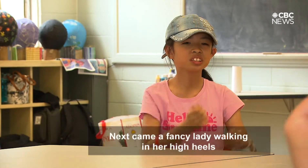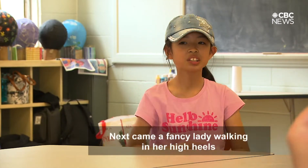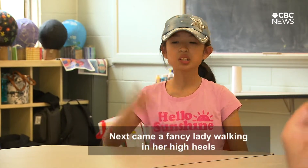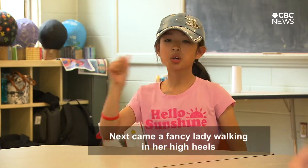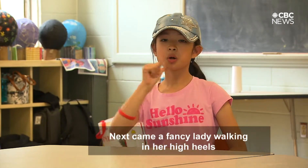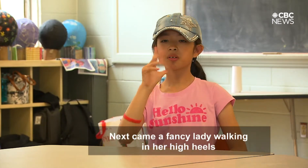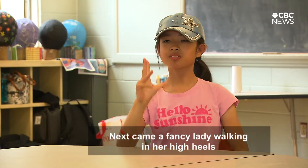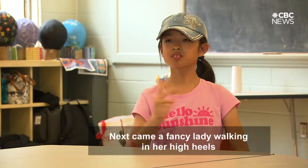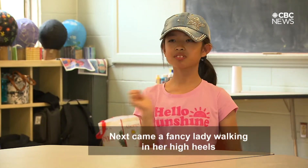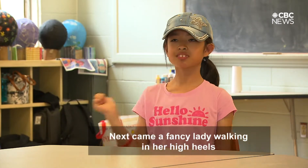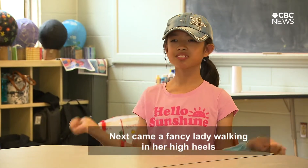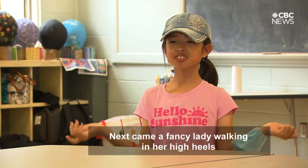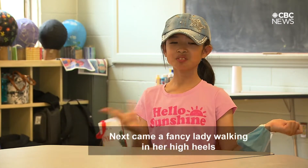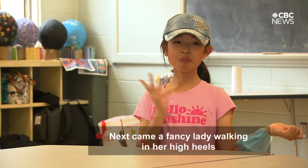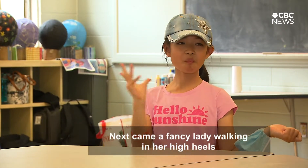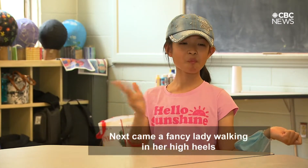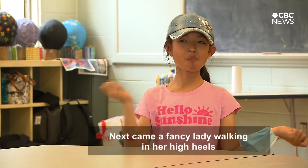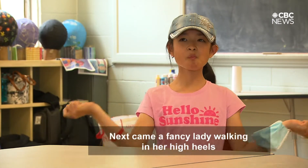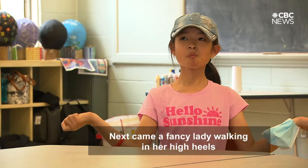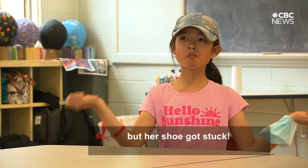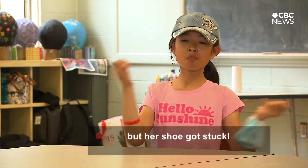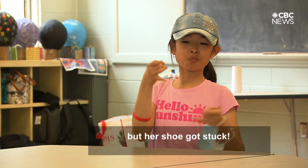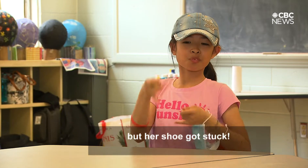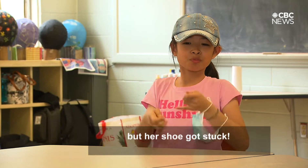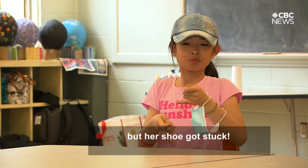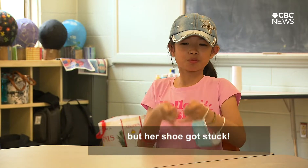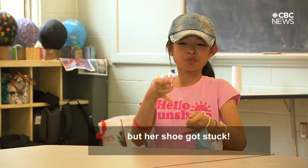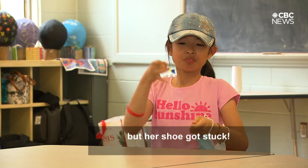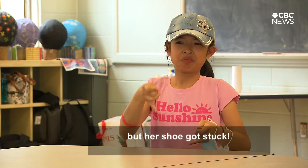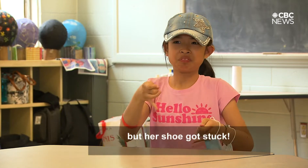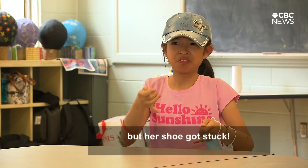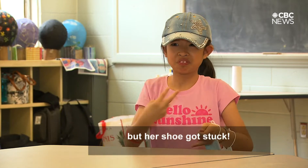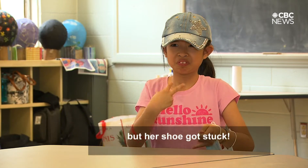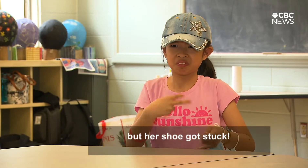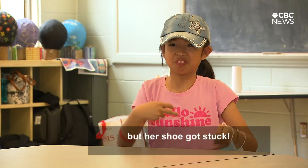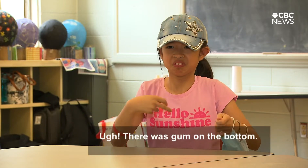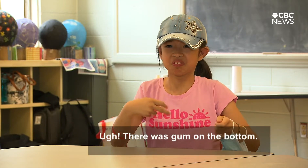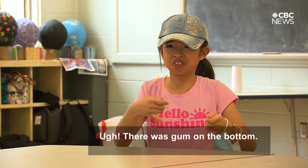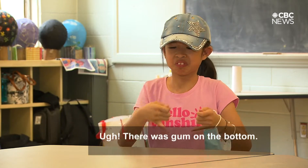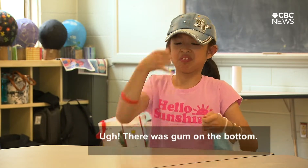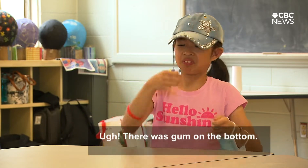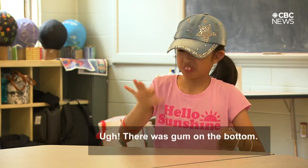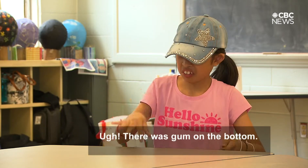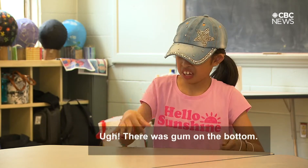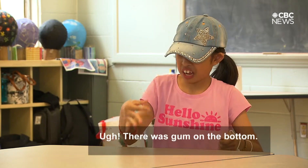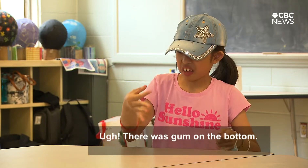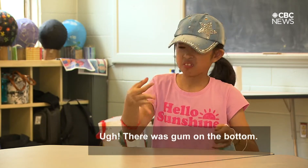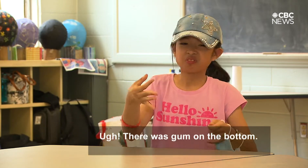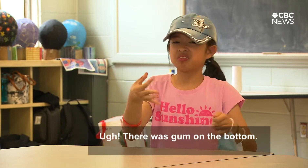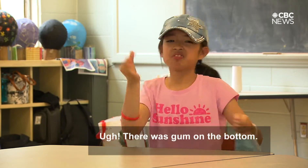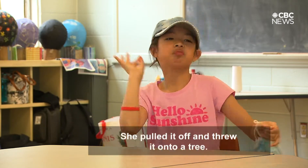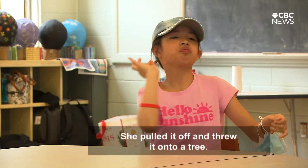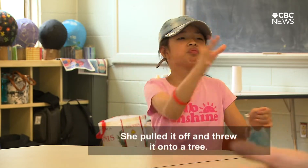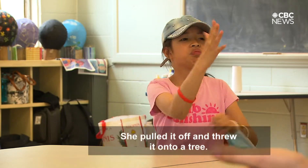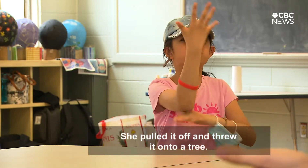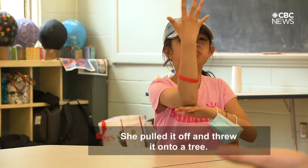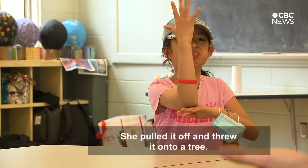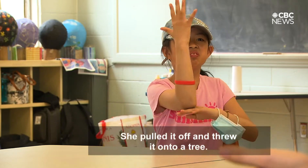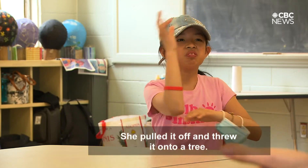a fancy lady walking in her high heels, but her shoe got stuck. Ugh, there was gum on the bottom. She pulled it off and threw it